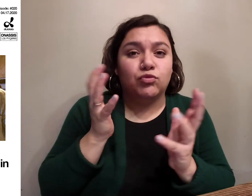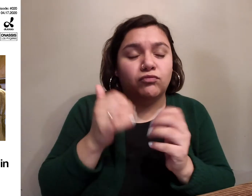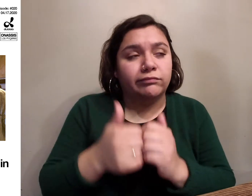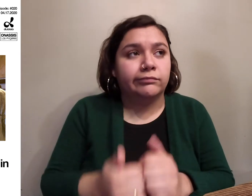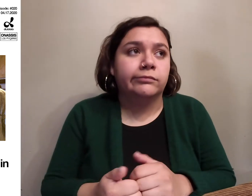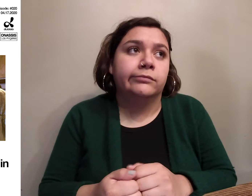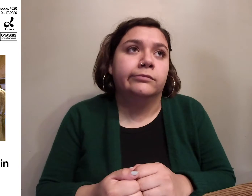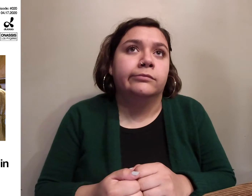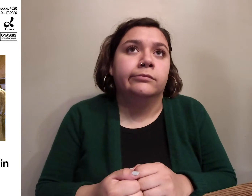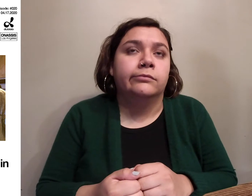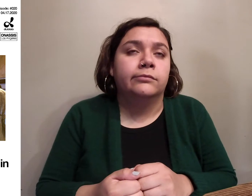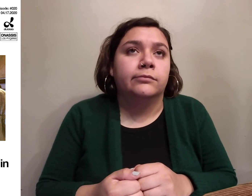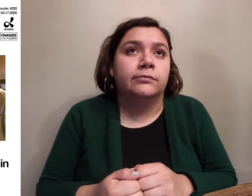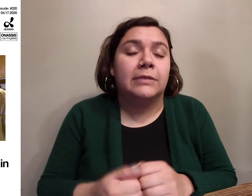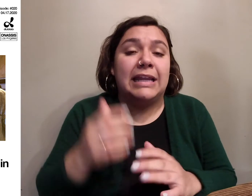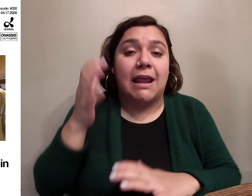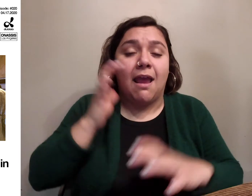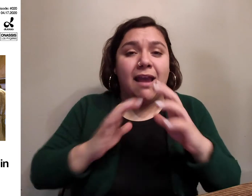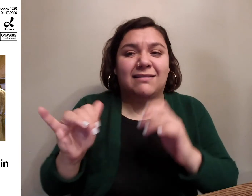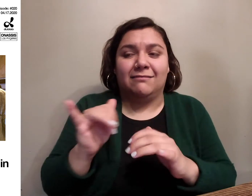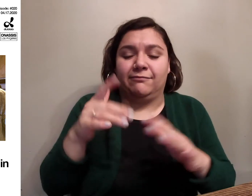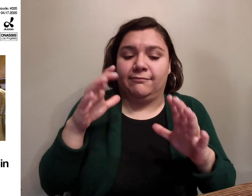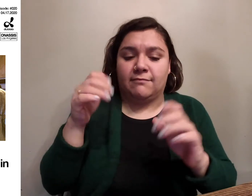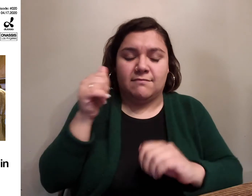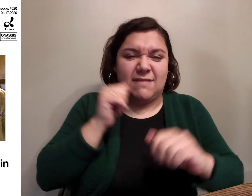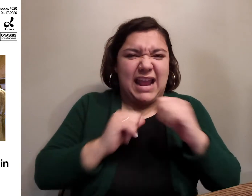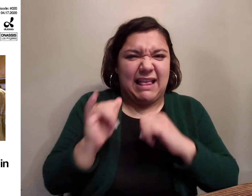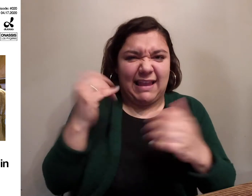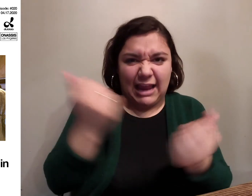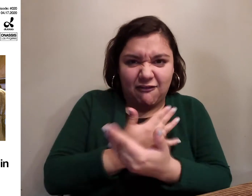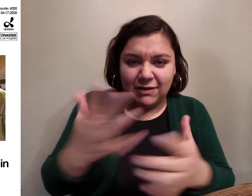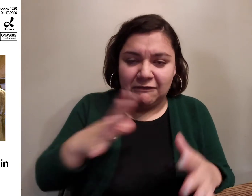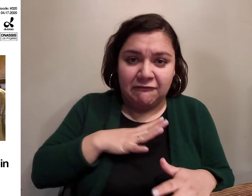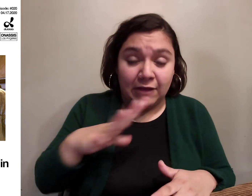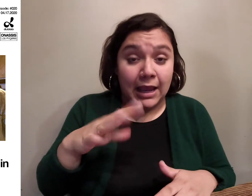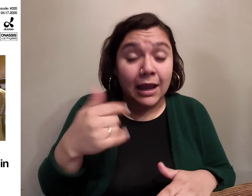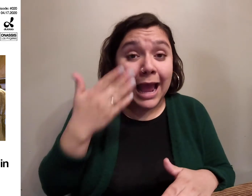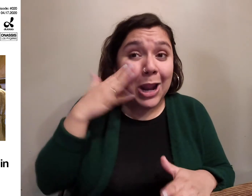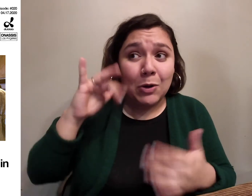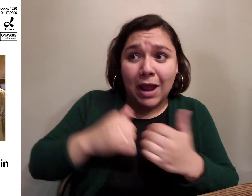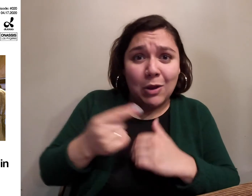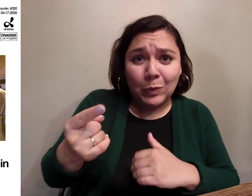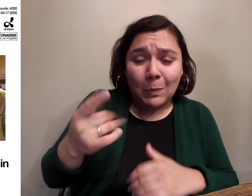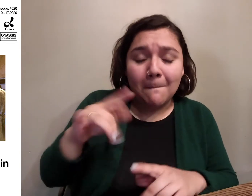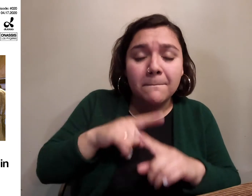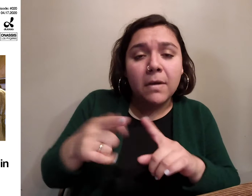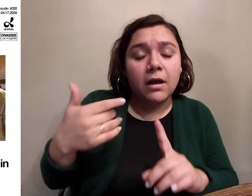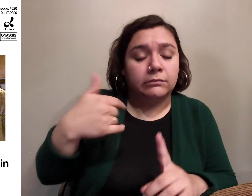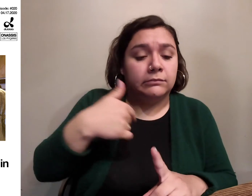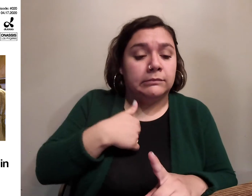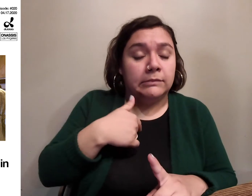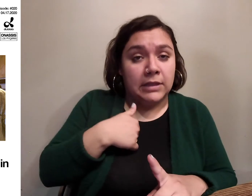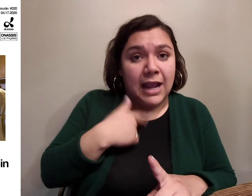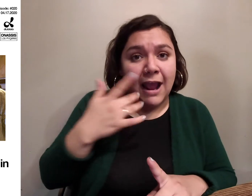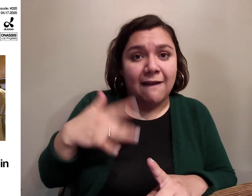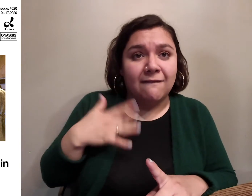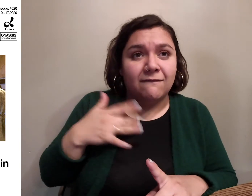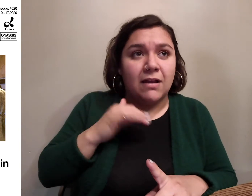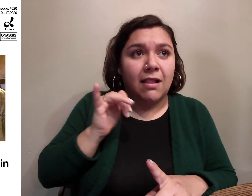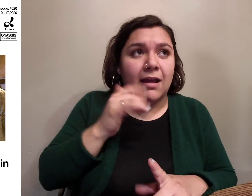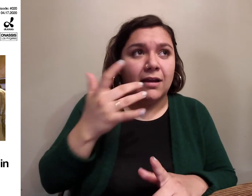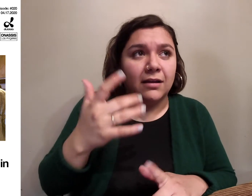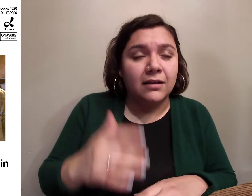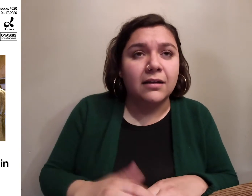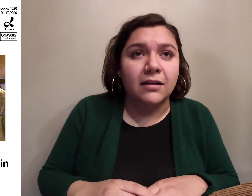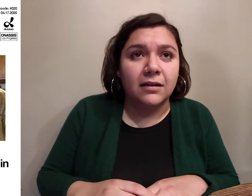acting as if everything is okay. Because I don't know how you find it. I find that I have these waves. Like I'll feel okay